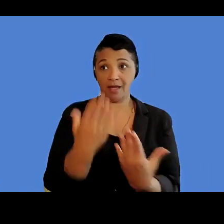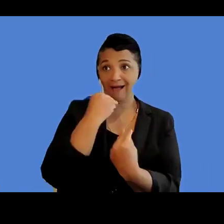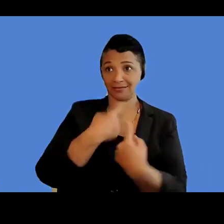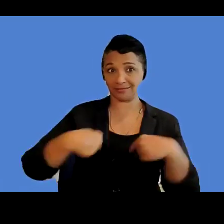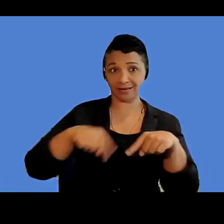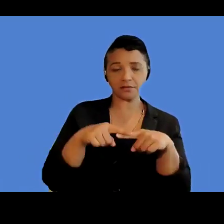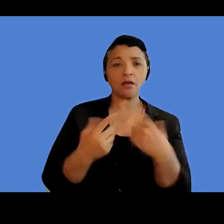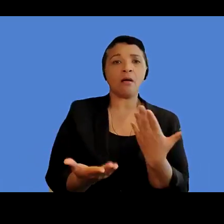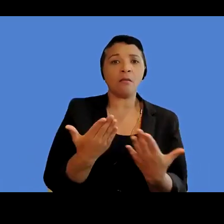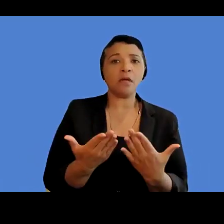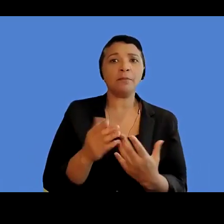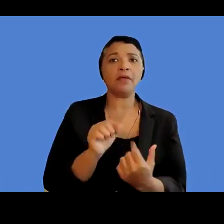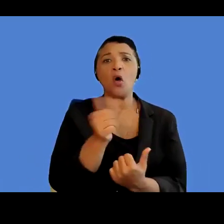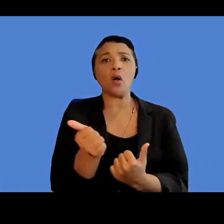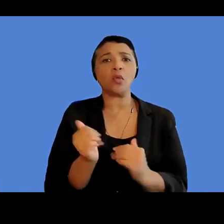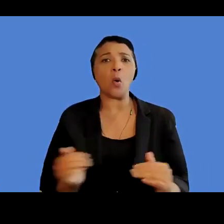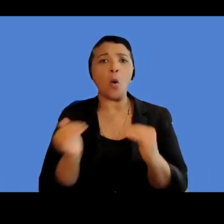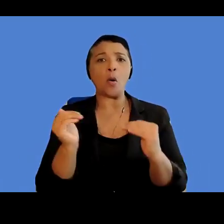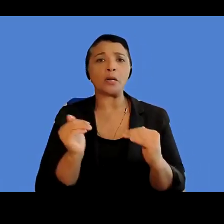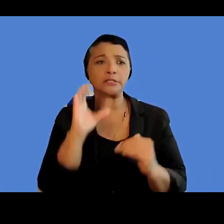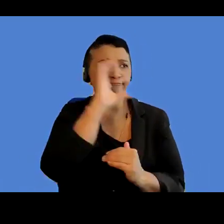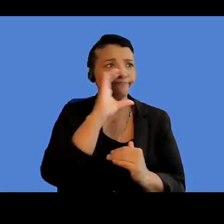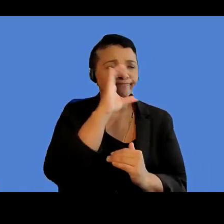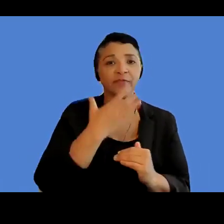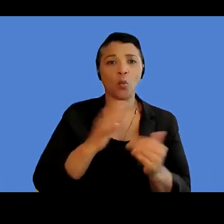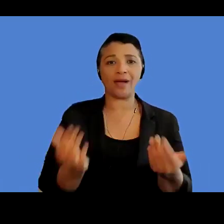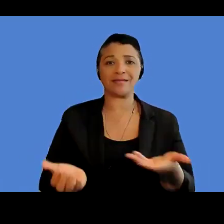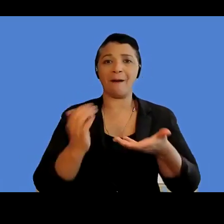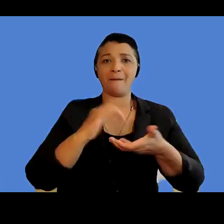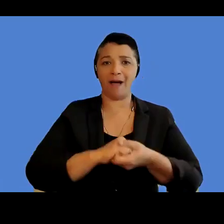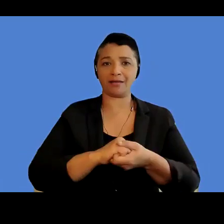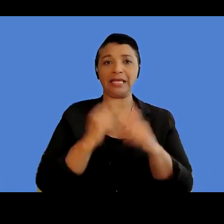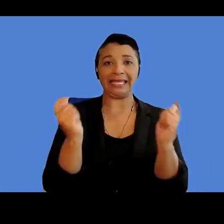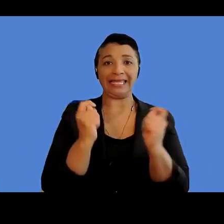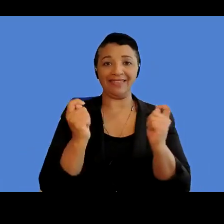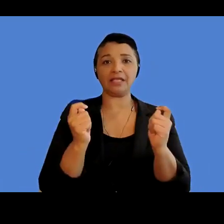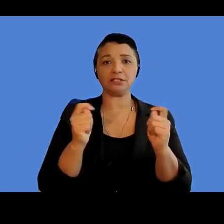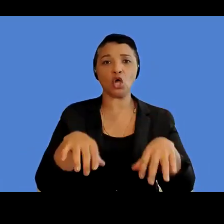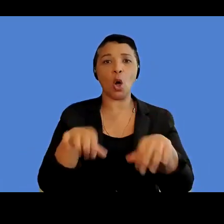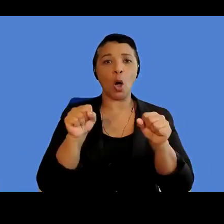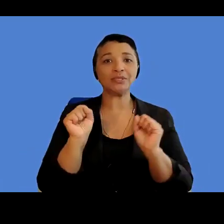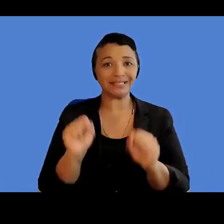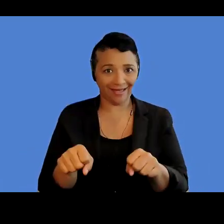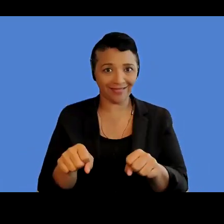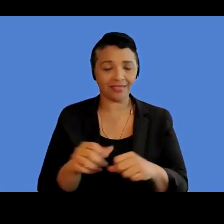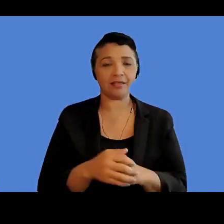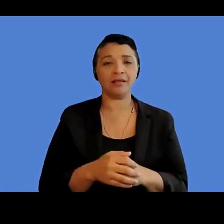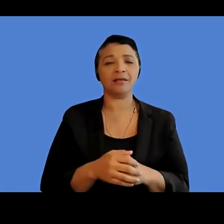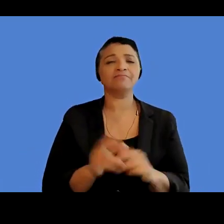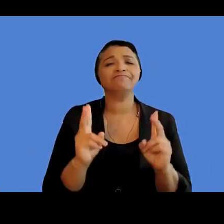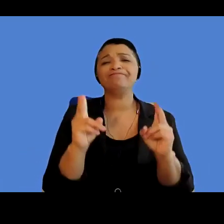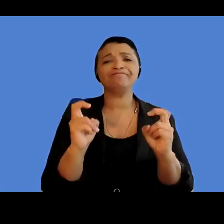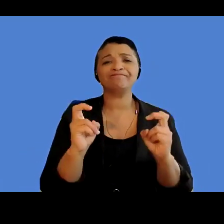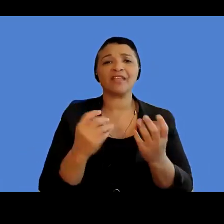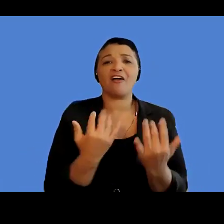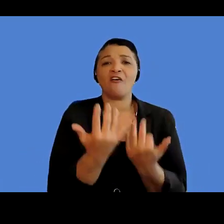anyone is looking for partners for these events. When I speak about fireside